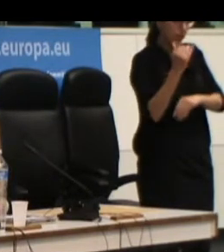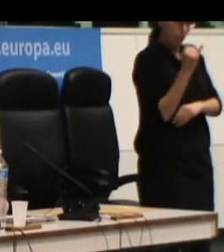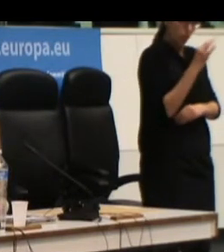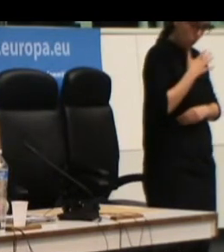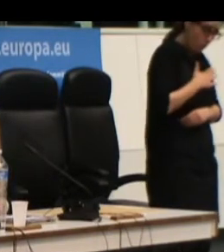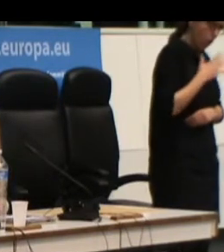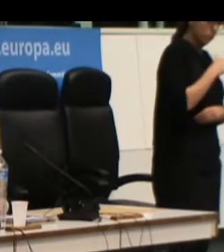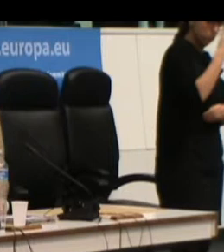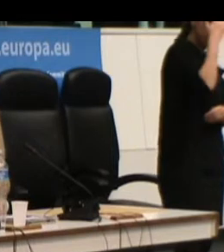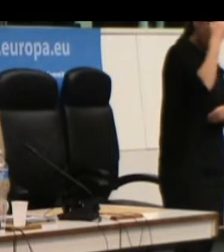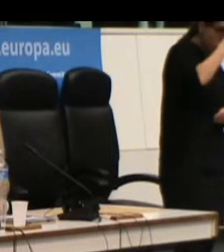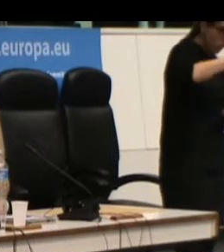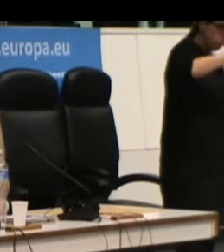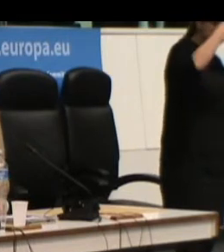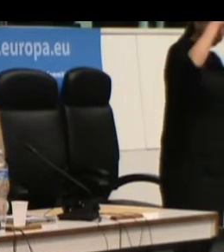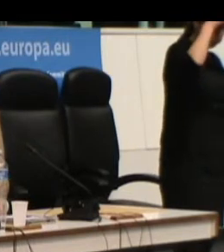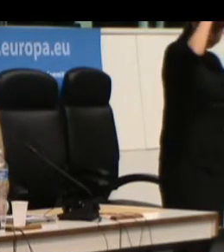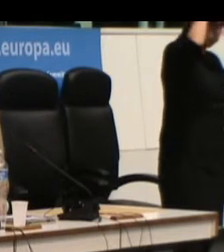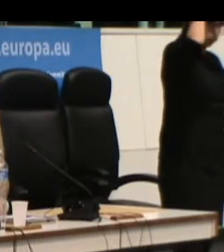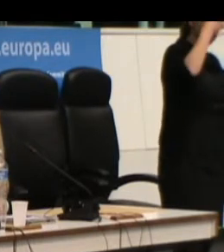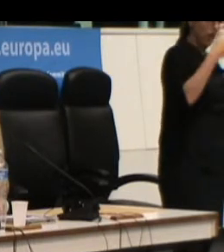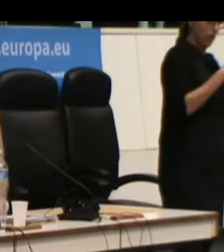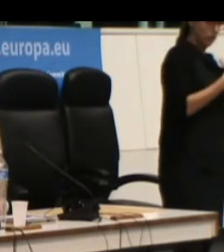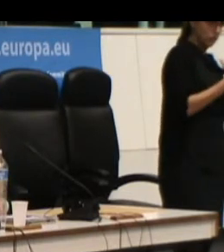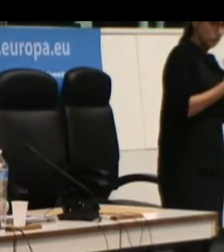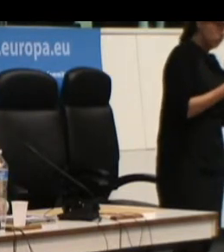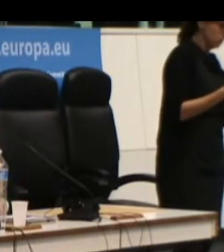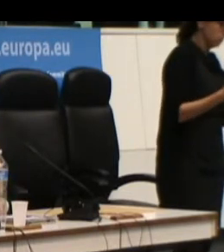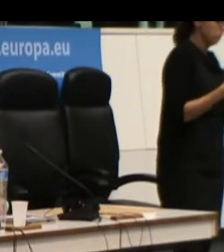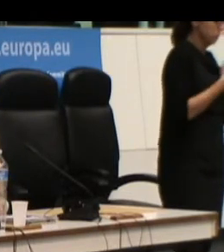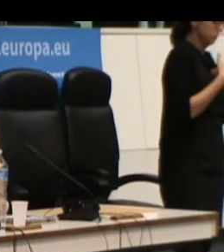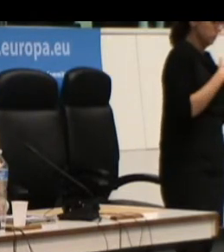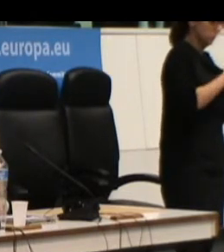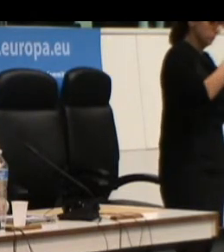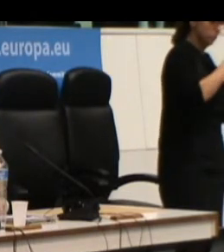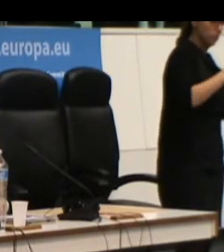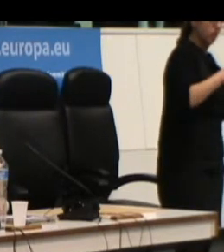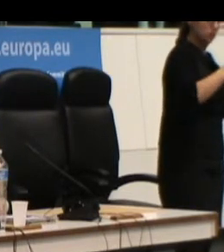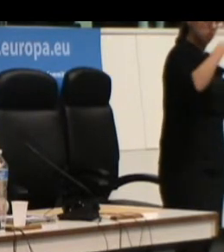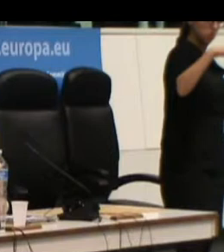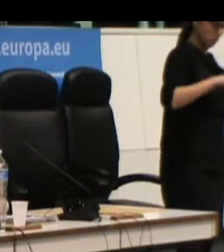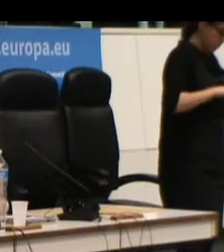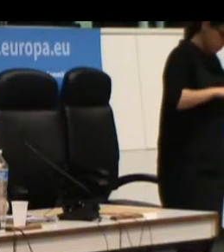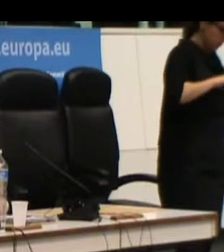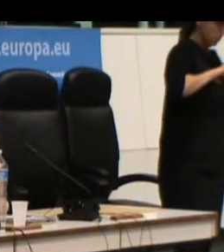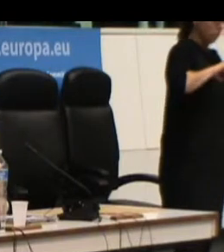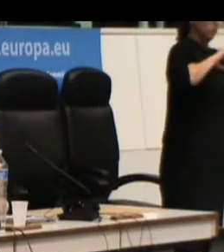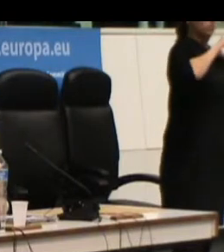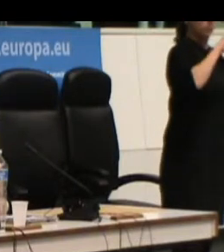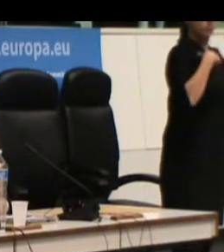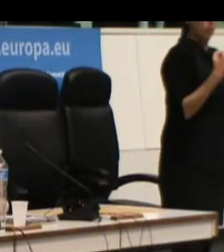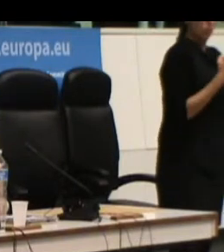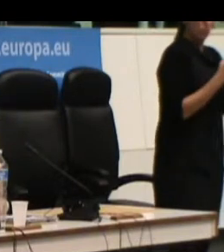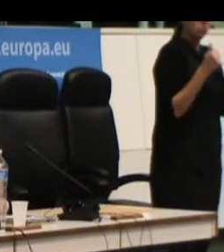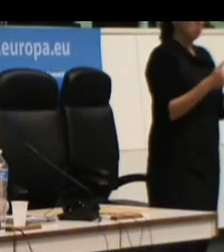skills and gain digital confidence. So that's, again, starting to work really well. In the UK we have